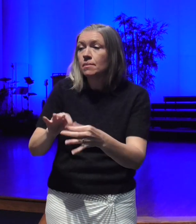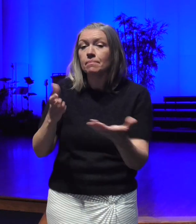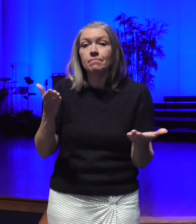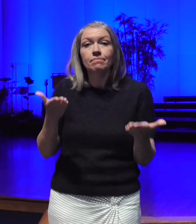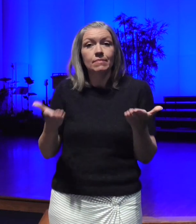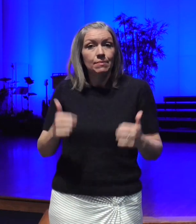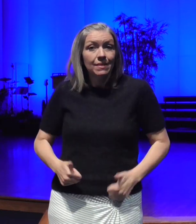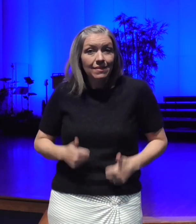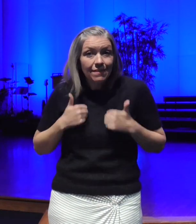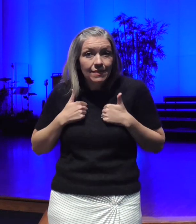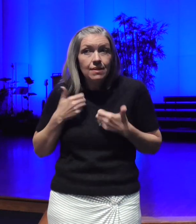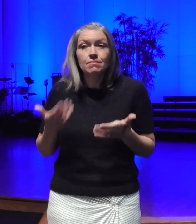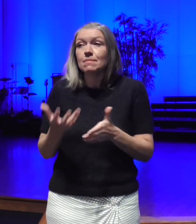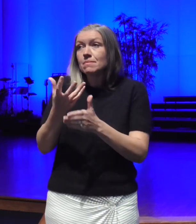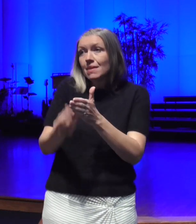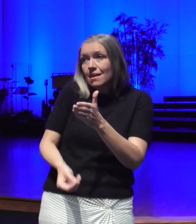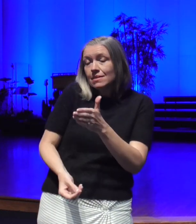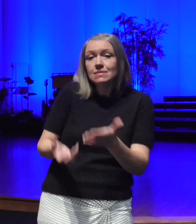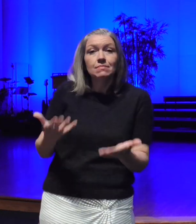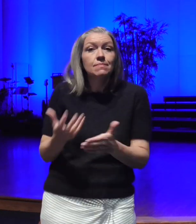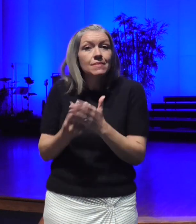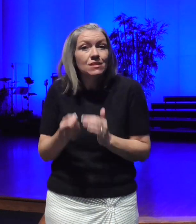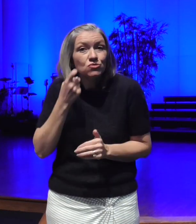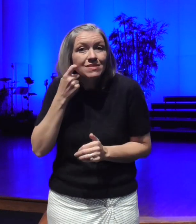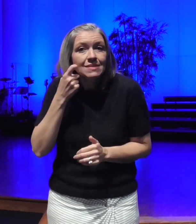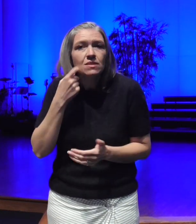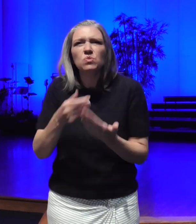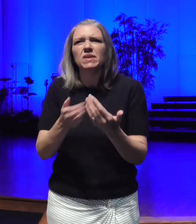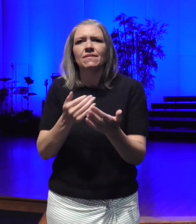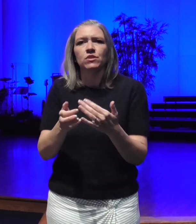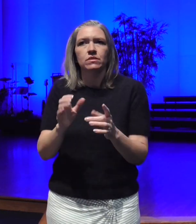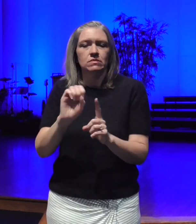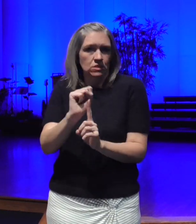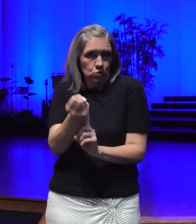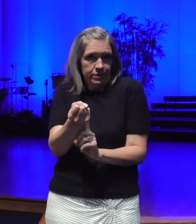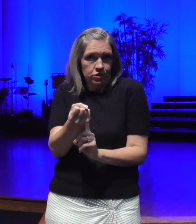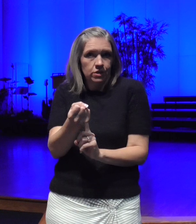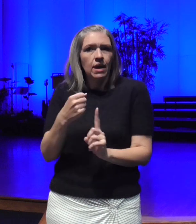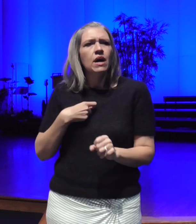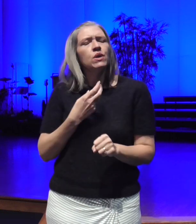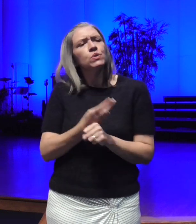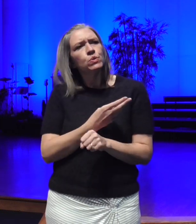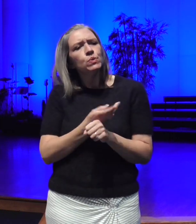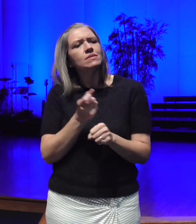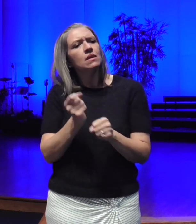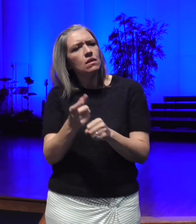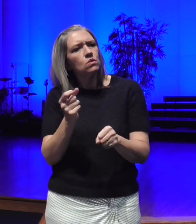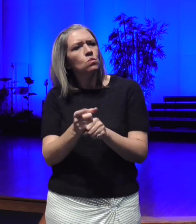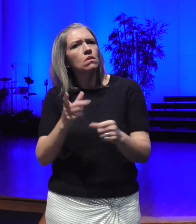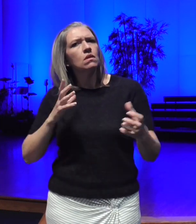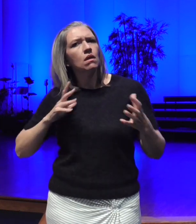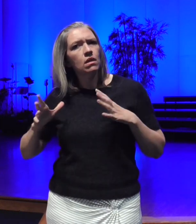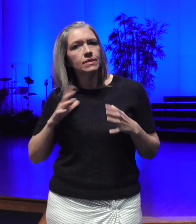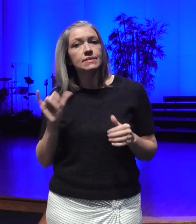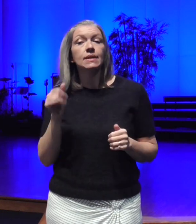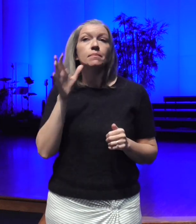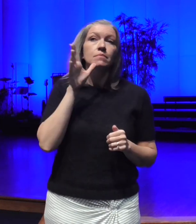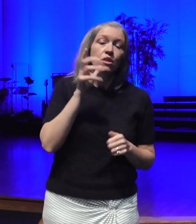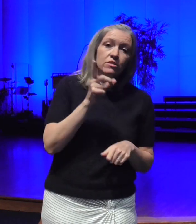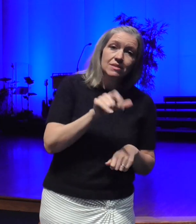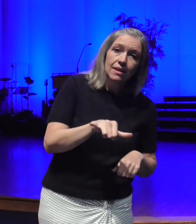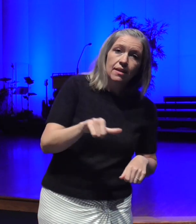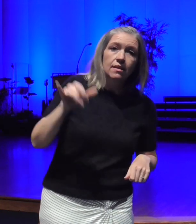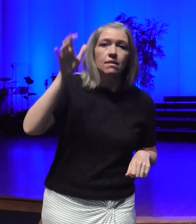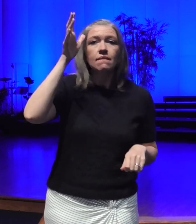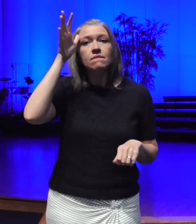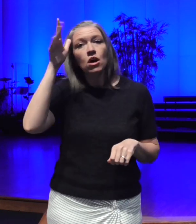long gone, may have just gone recently, whatever it might be. I use these annual holidays, Mother's Day and Father's Day,